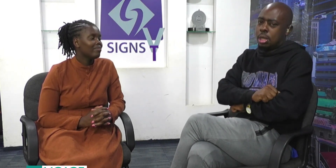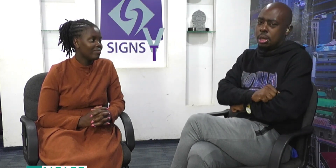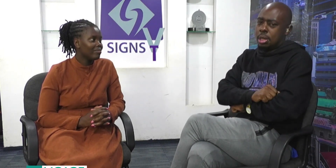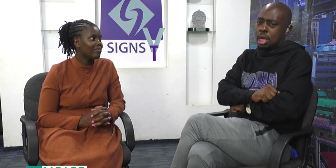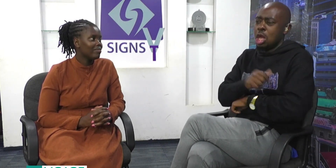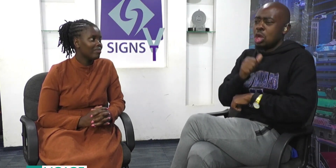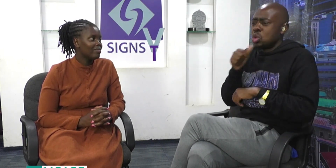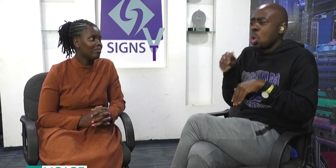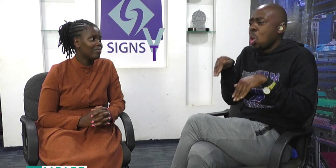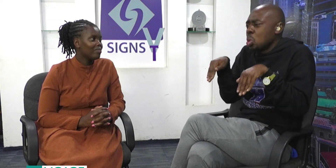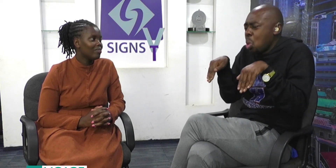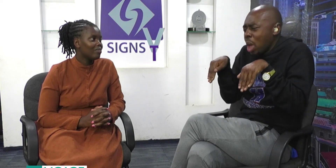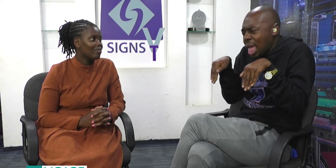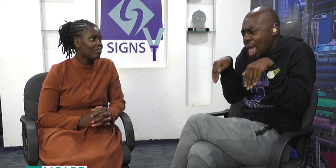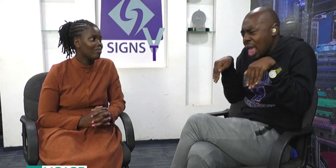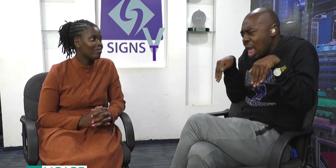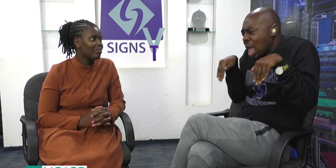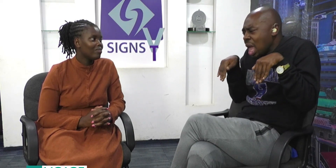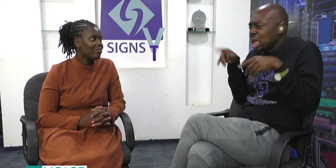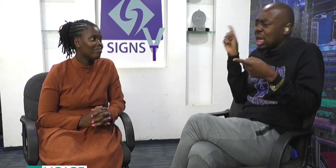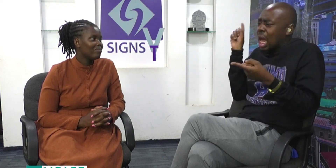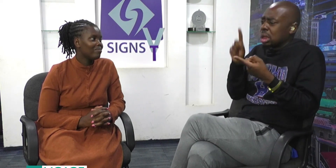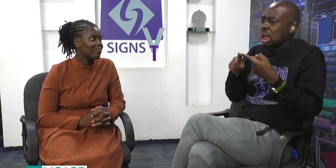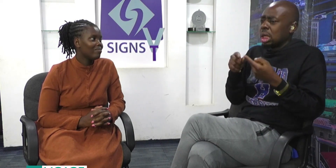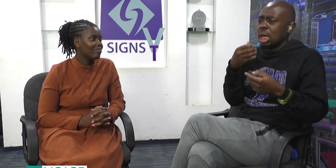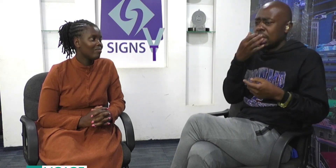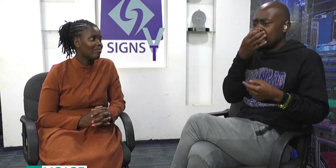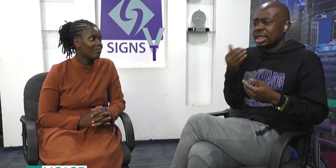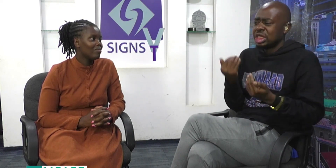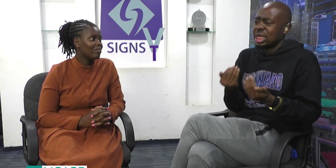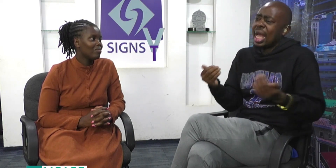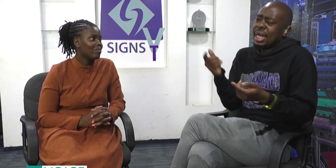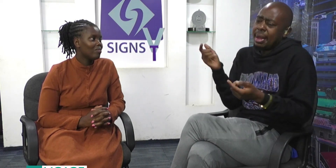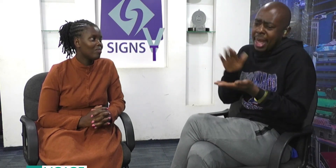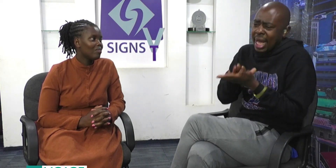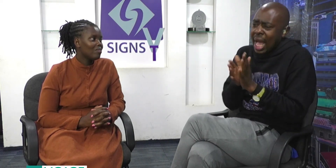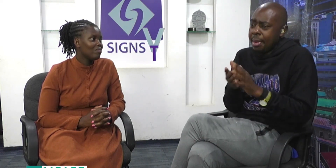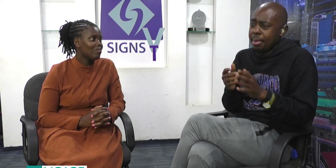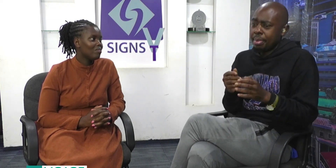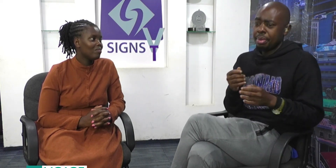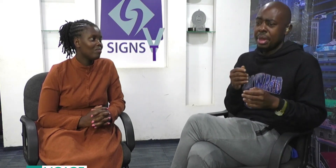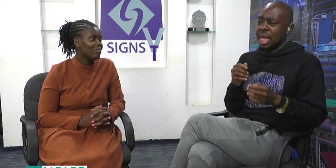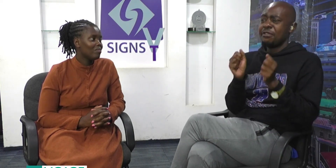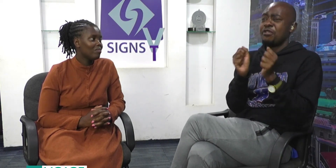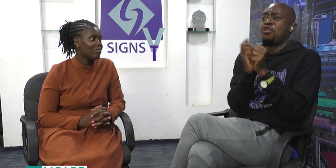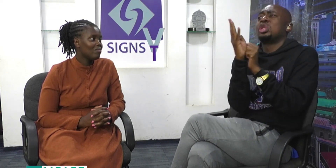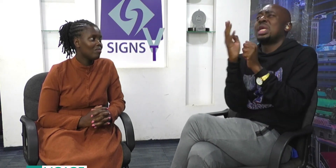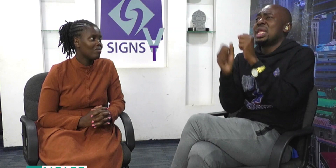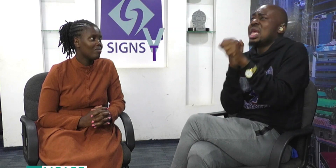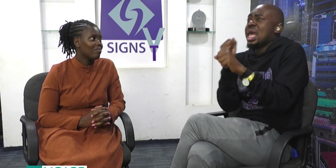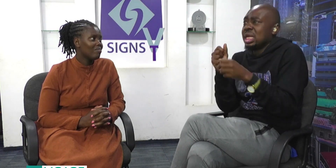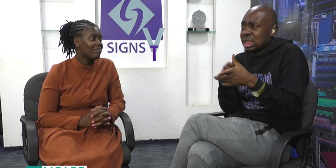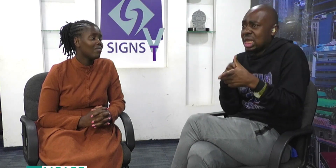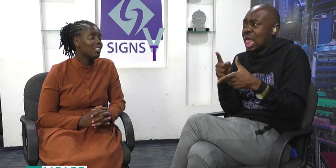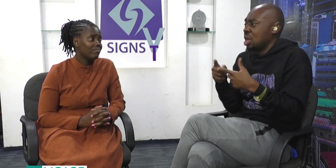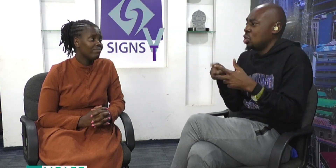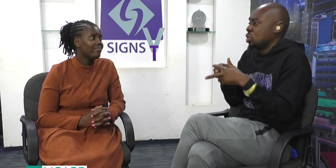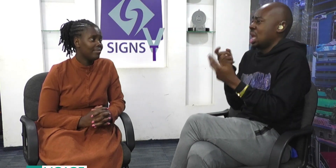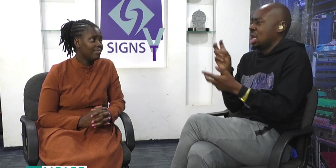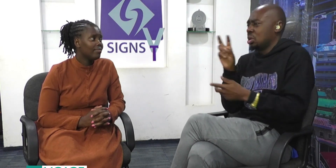to school. Don't sit with them at home and wait when they are around 14 or 15 of age, then you